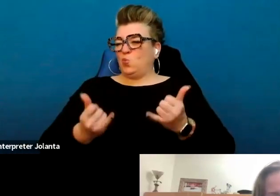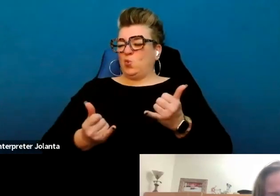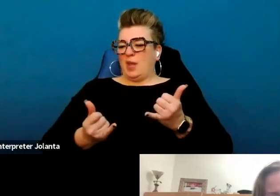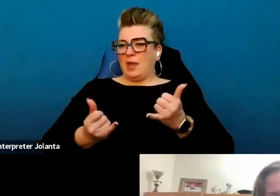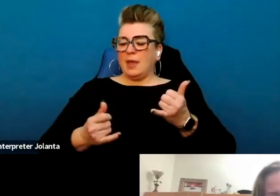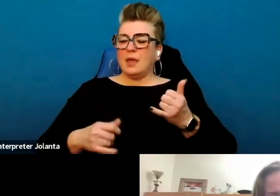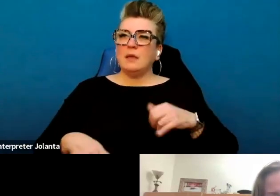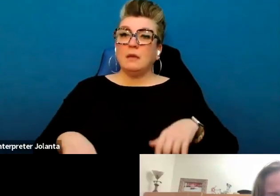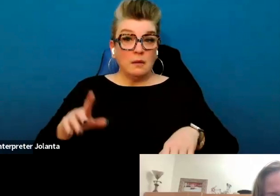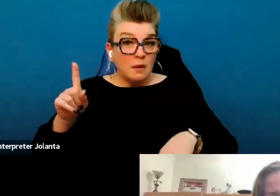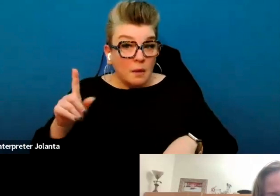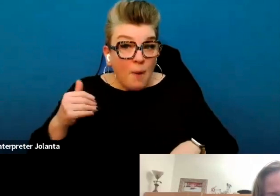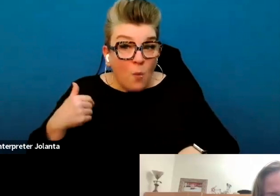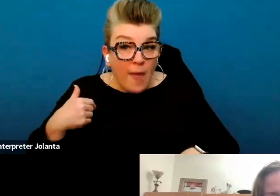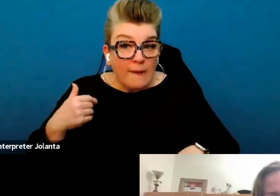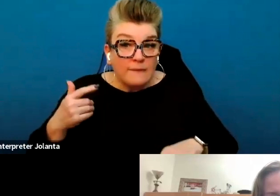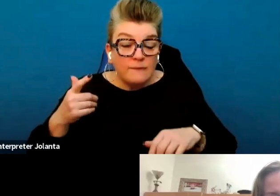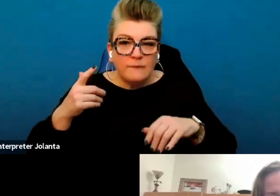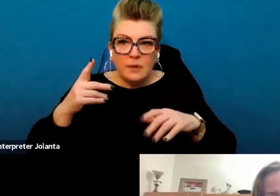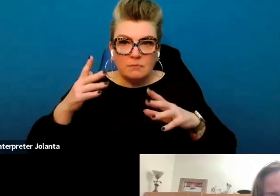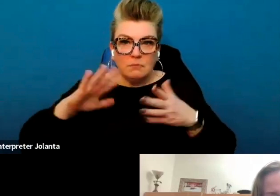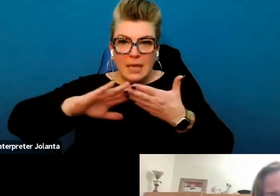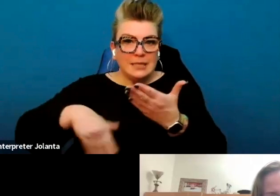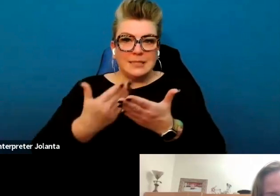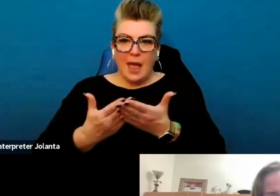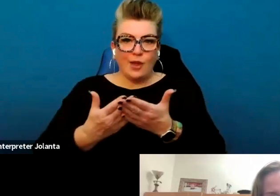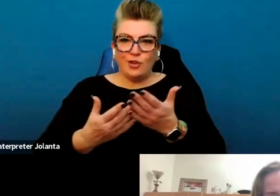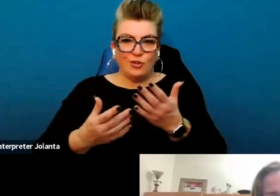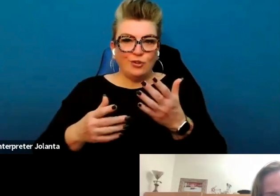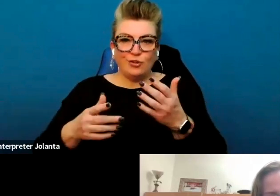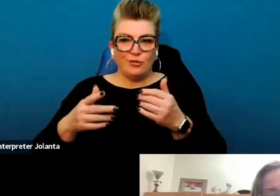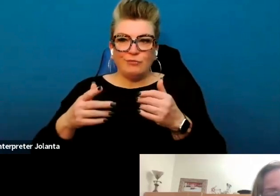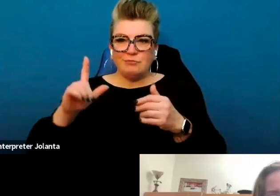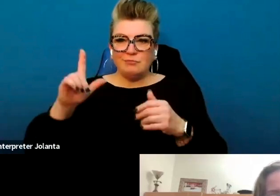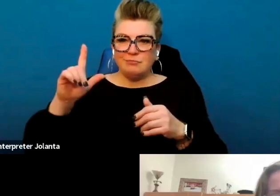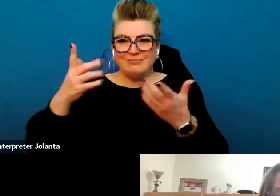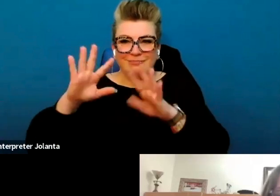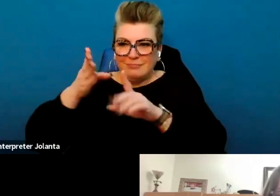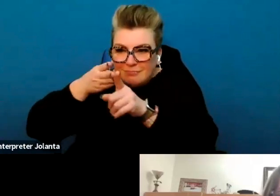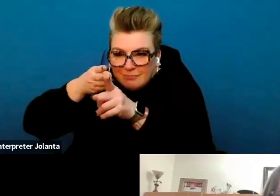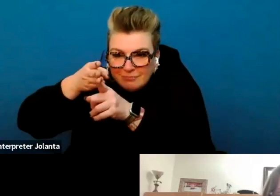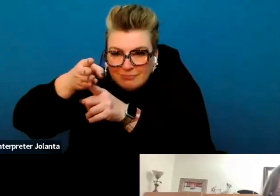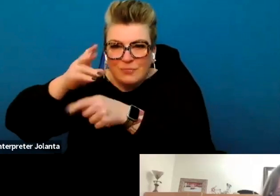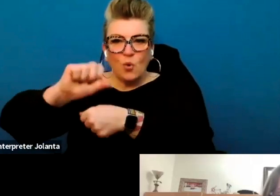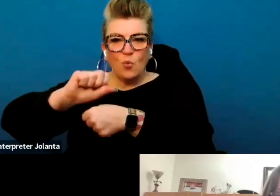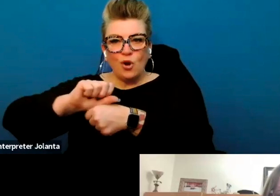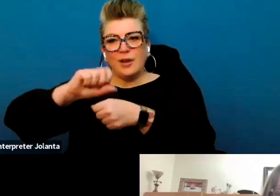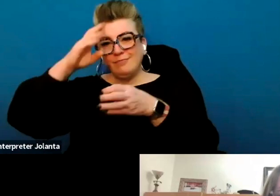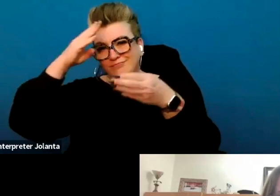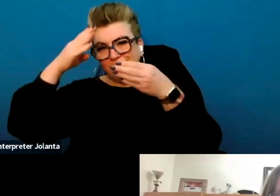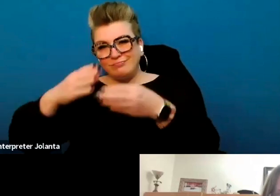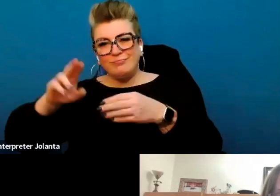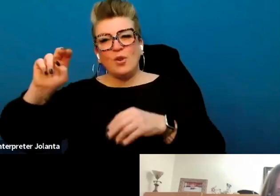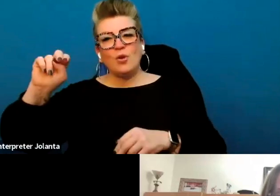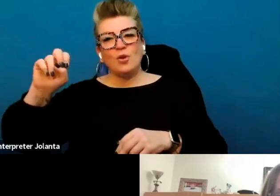today, but we do have like a whole other kind of like line of work looking at neural bases of reading. Of